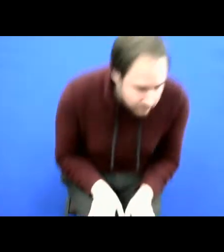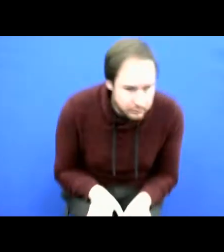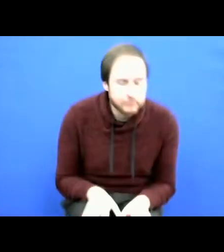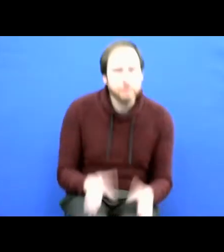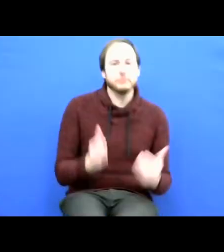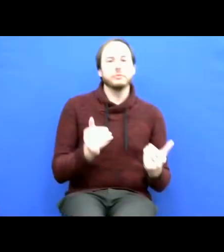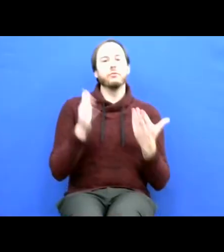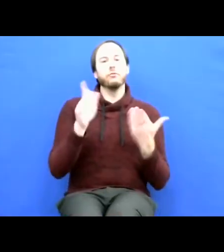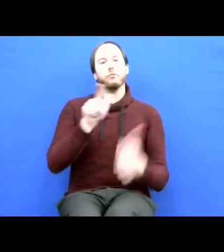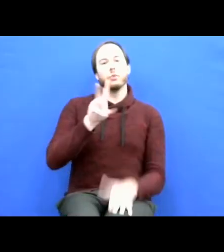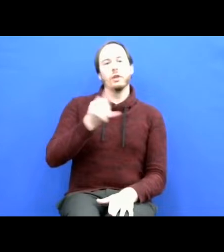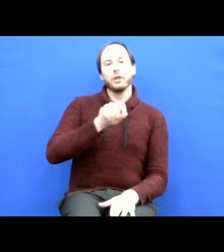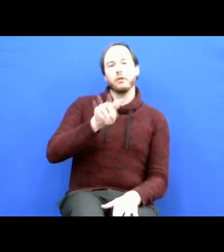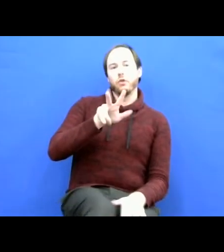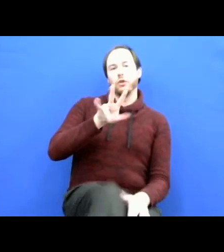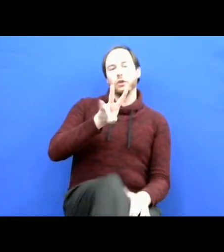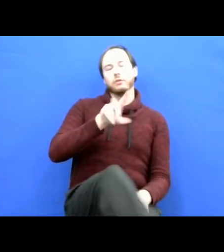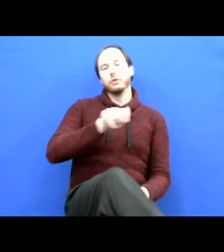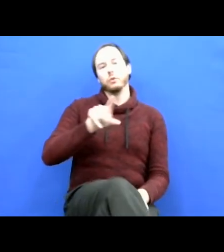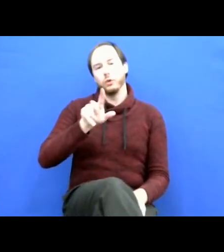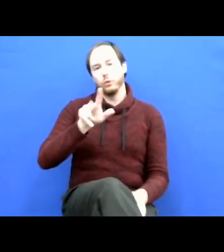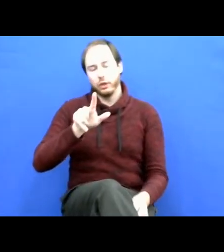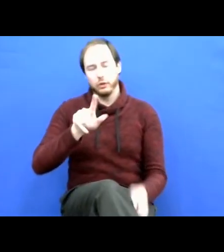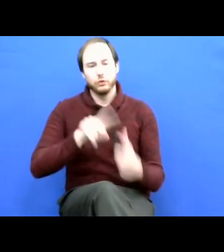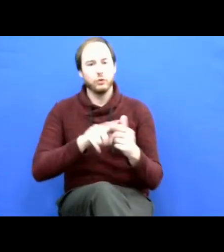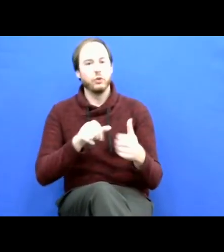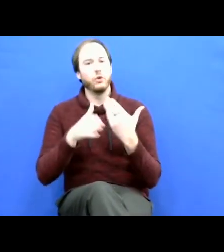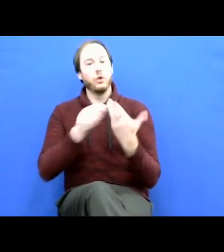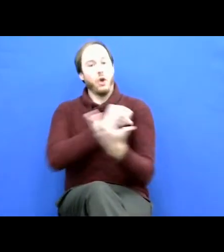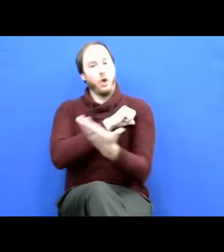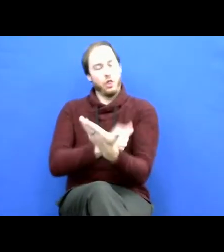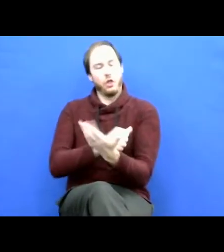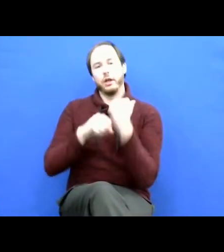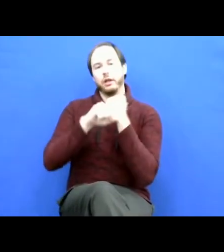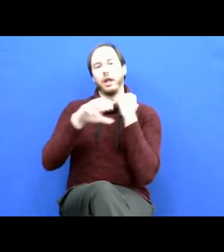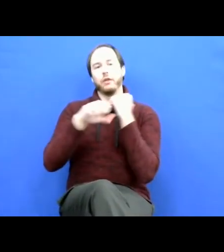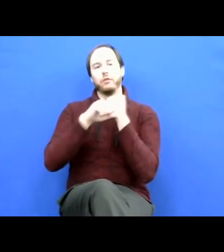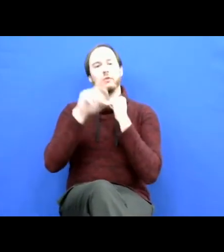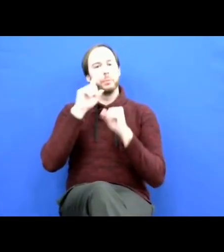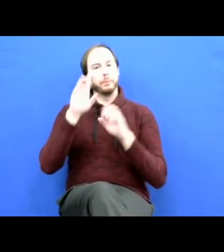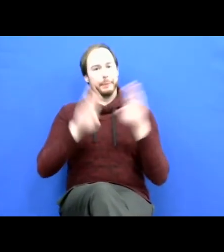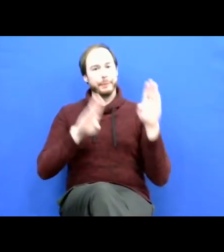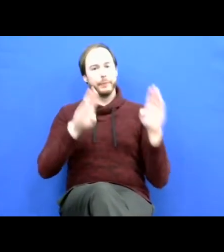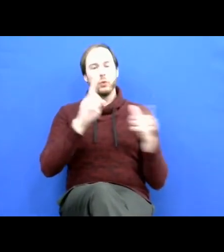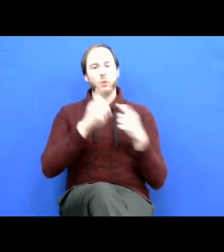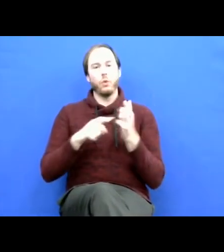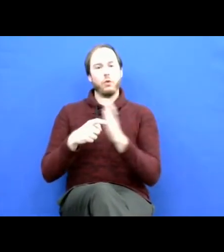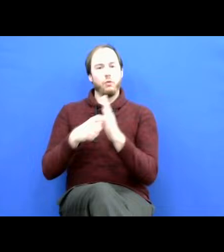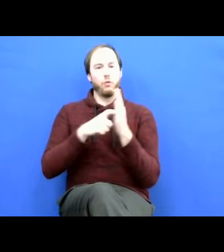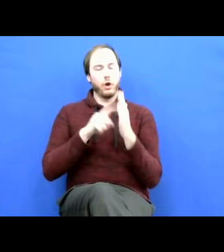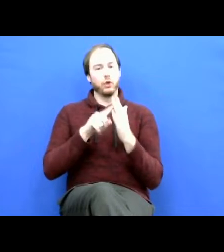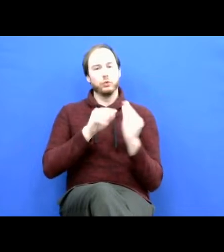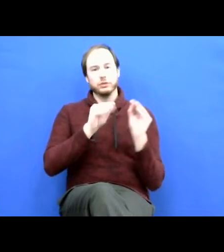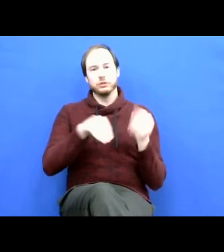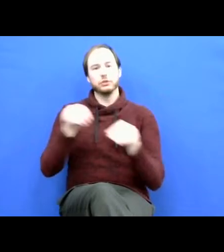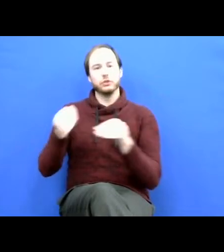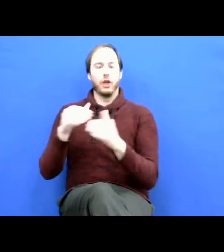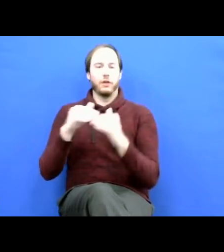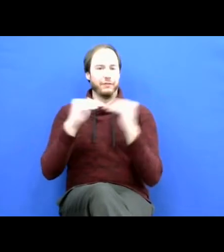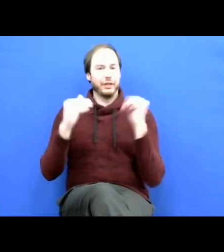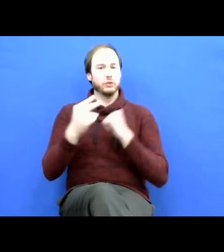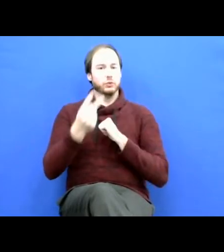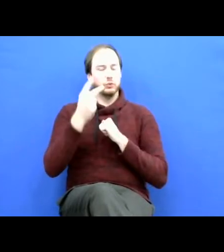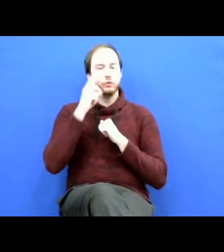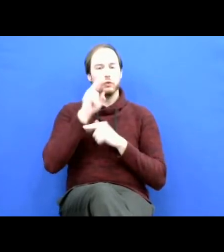26-437, 2023, to authorize advertisement of bids for the components needed to install phase 2 of the irrigation system